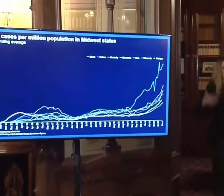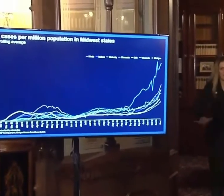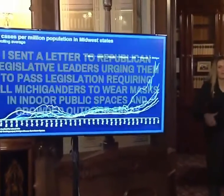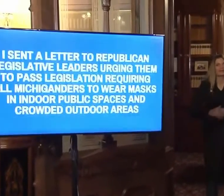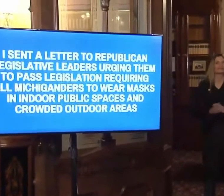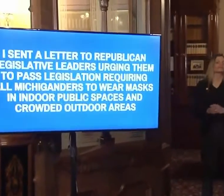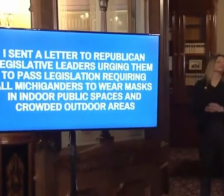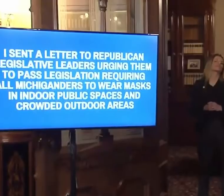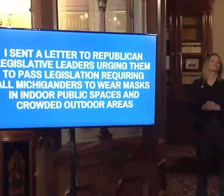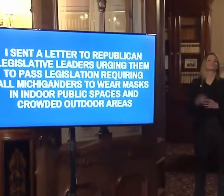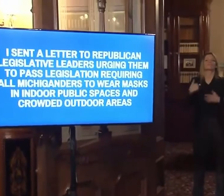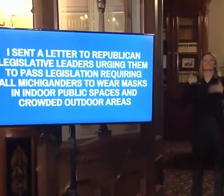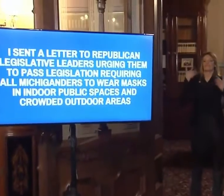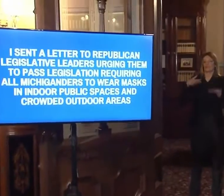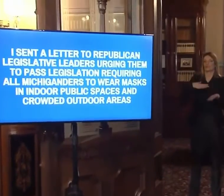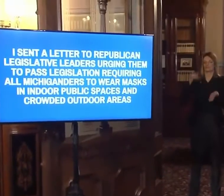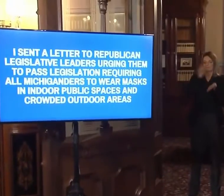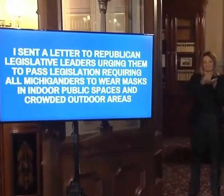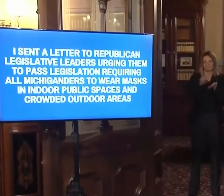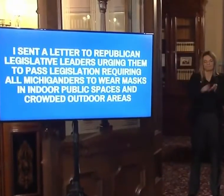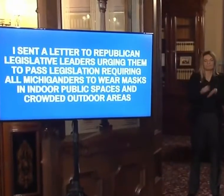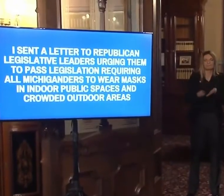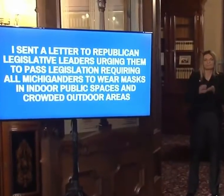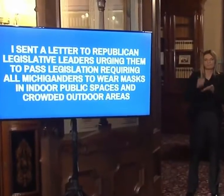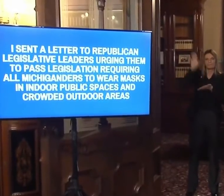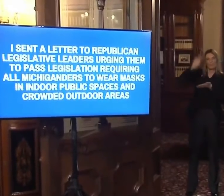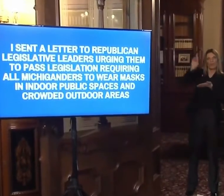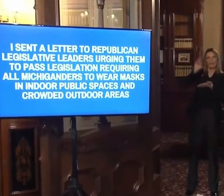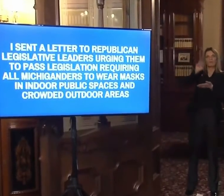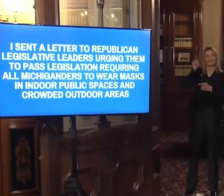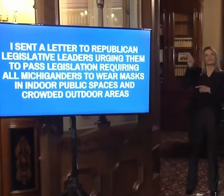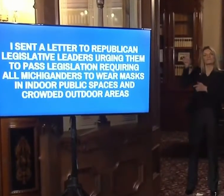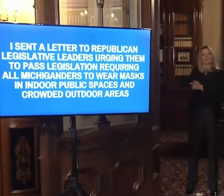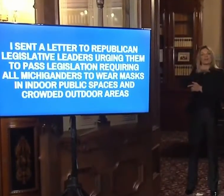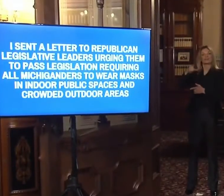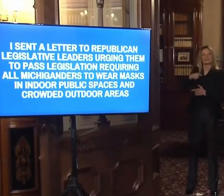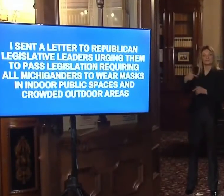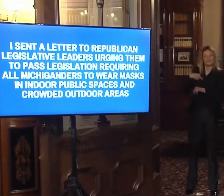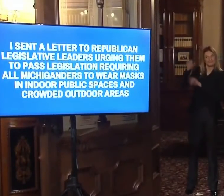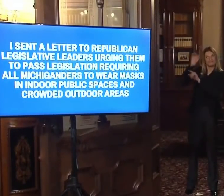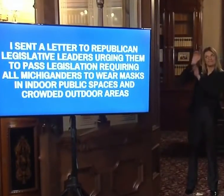I sent a letter to the Republican leaders in the legislature urging them to pass